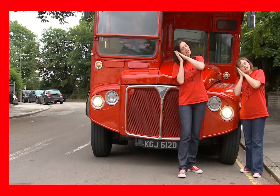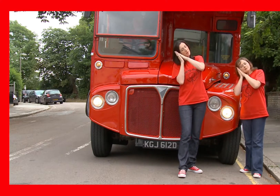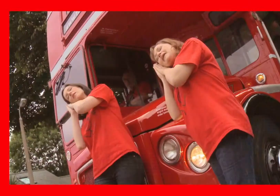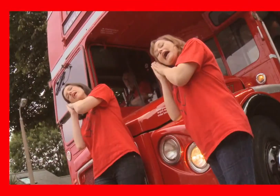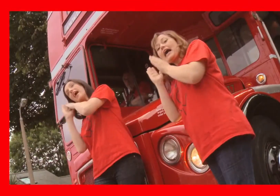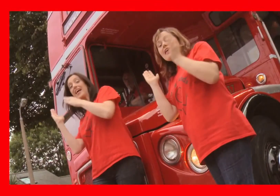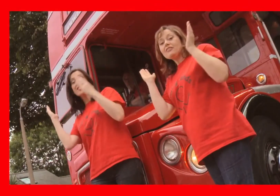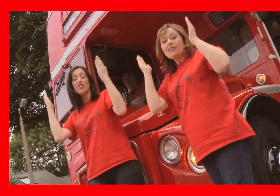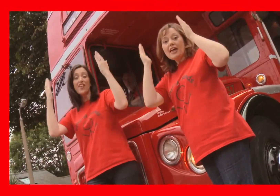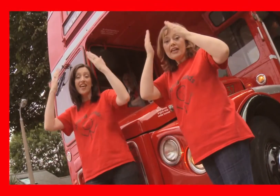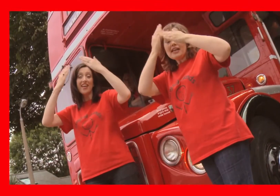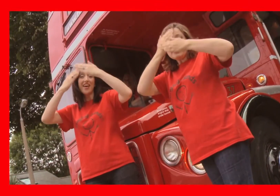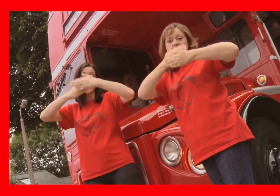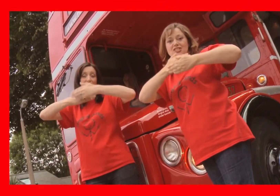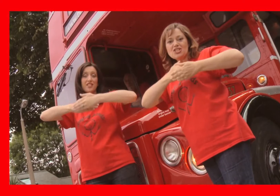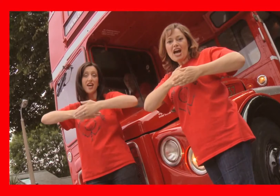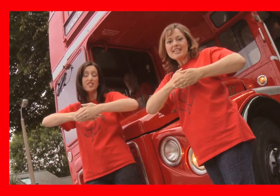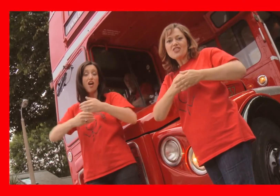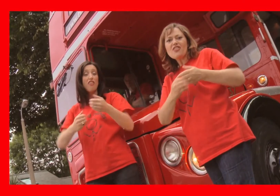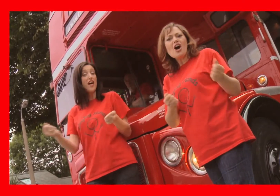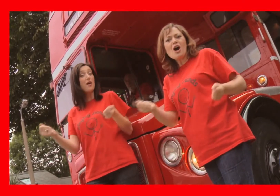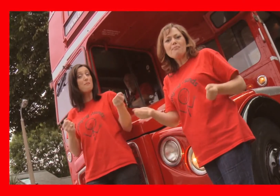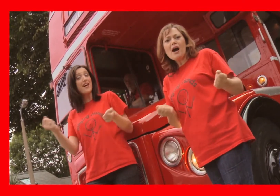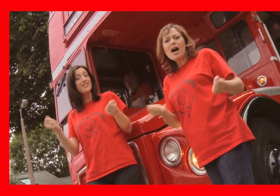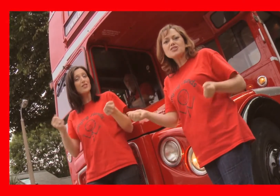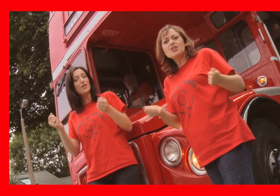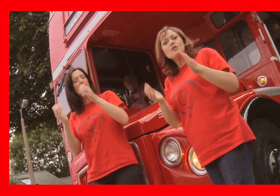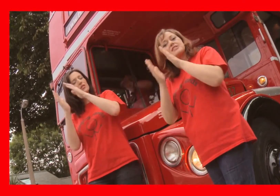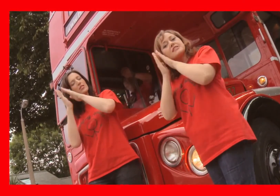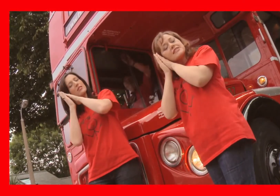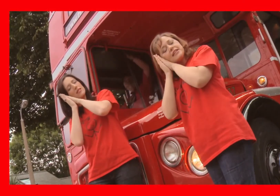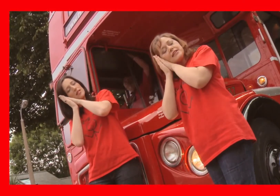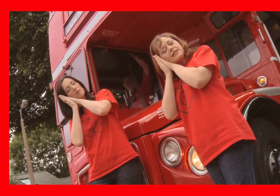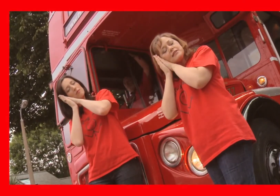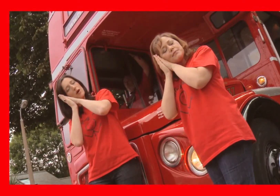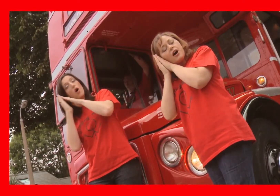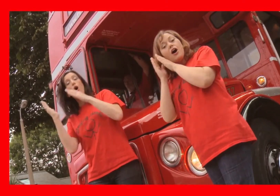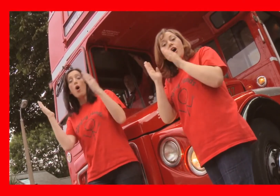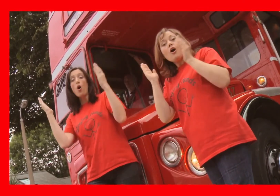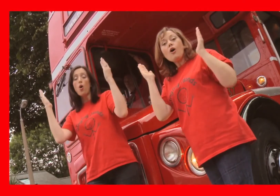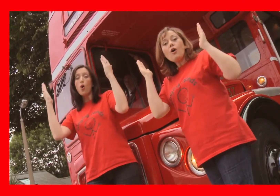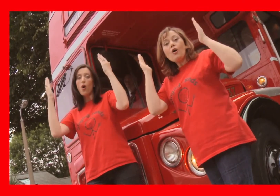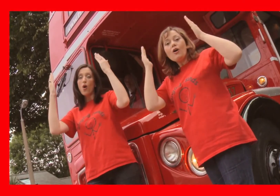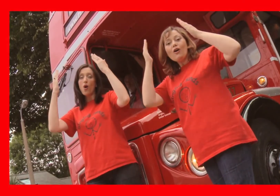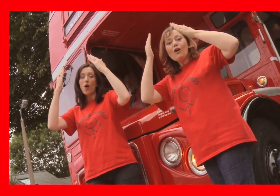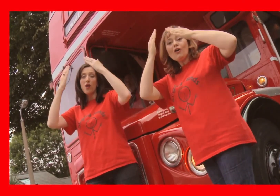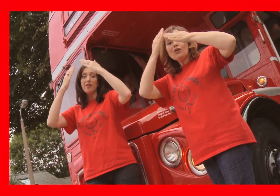sleep. And then at night the bus goes to sleep all day long.